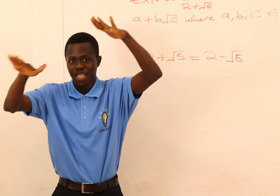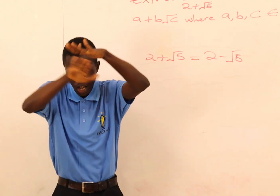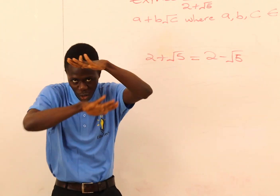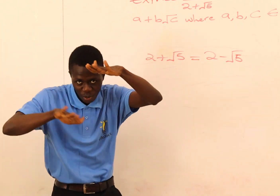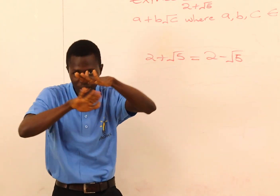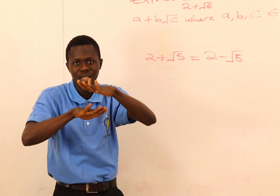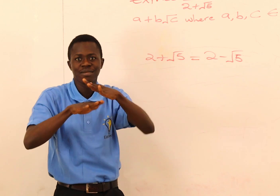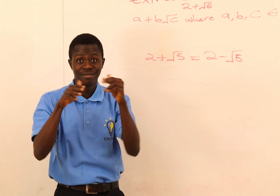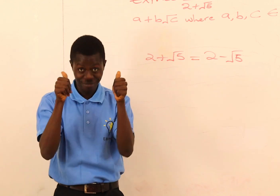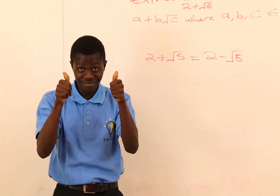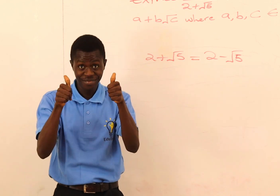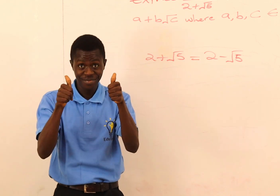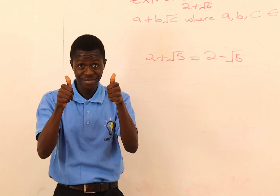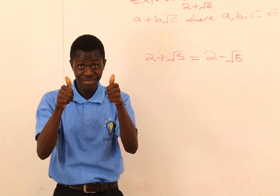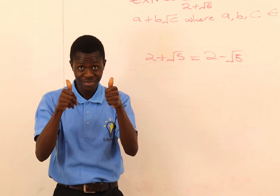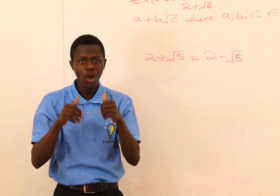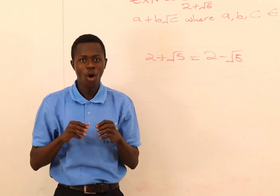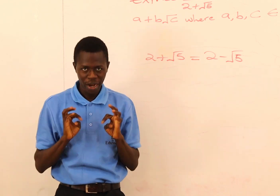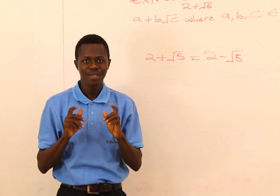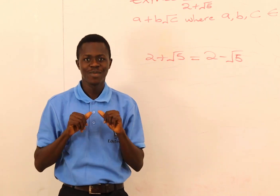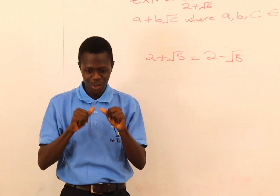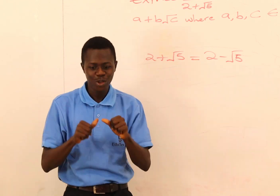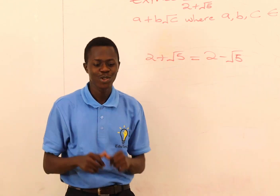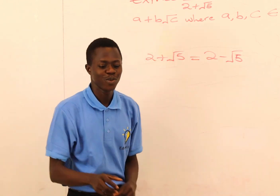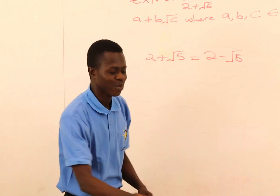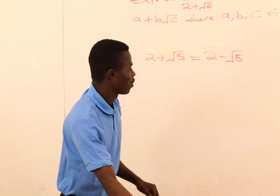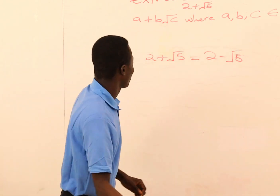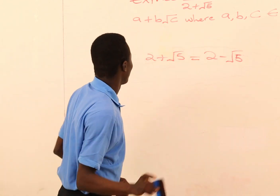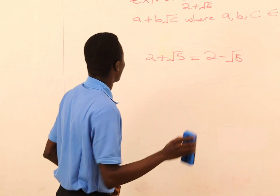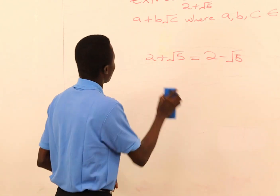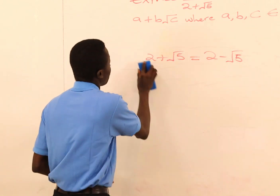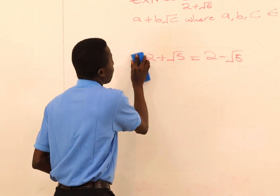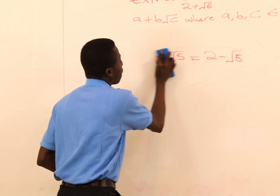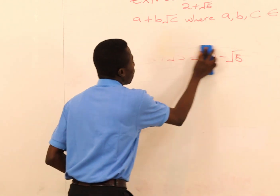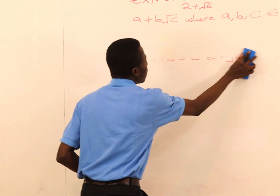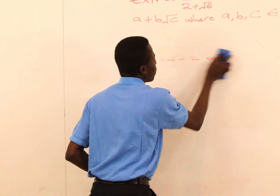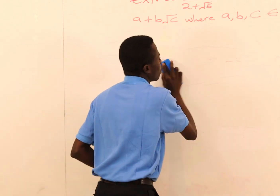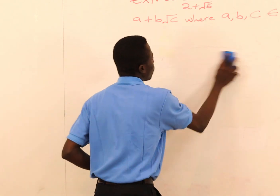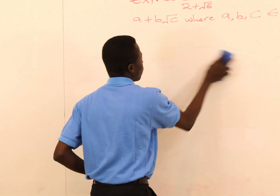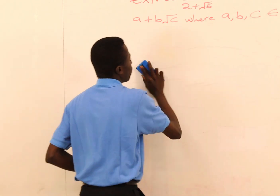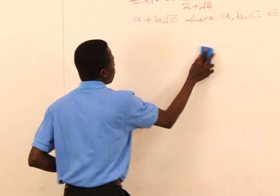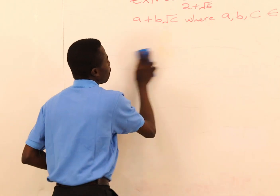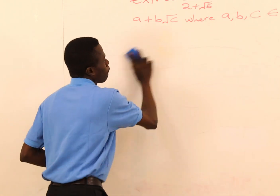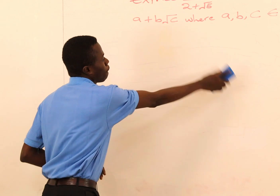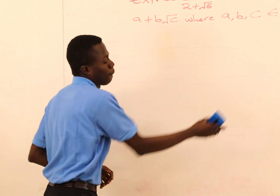the denominator, the numerator, and then the denominator by that, right? So let's do that.